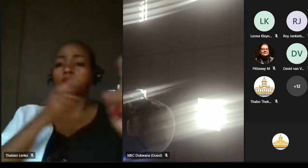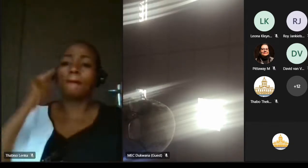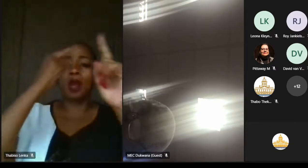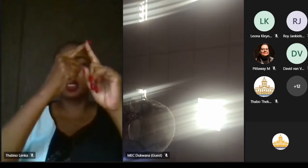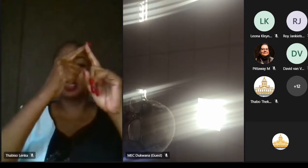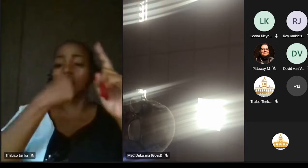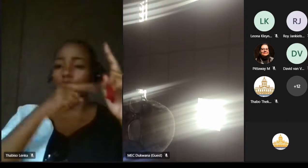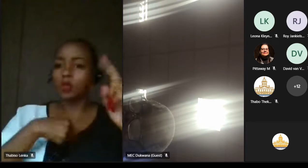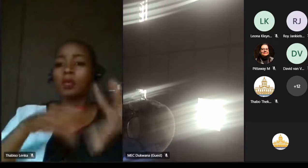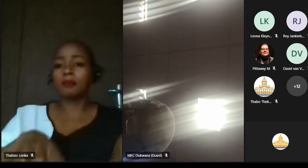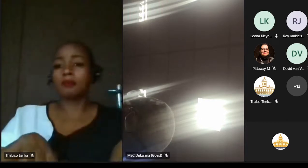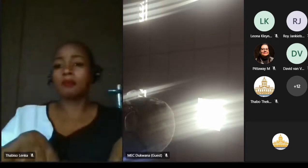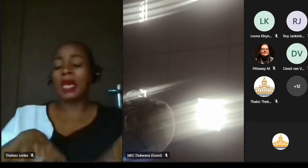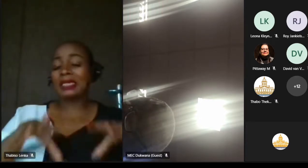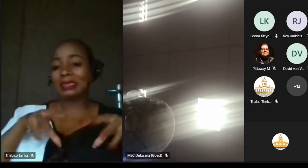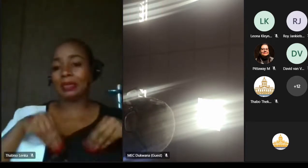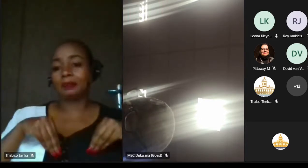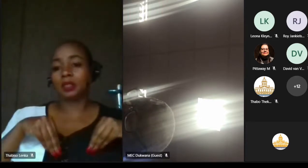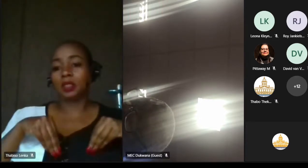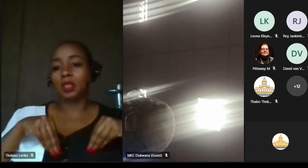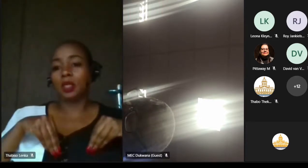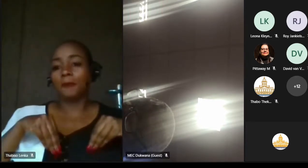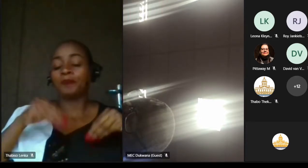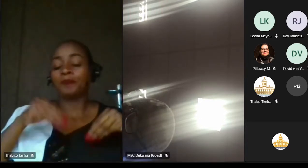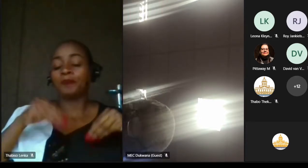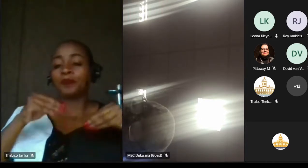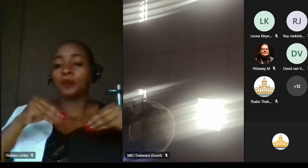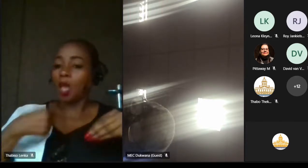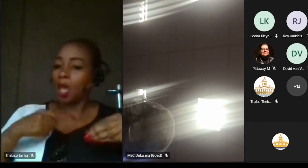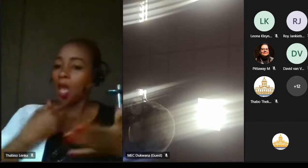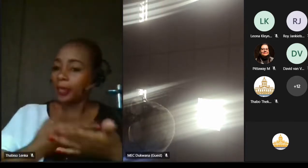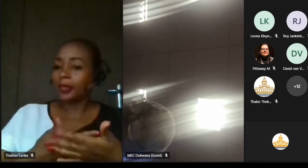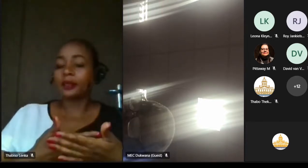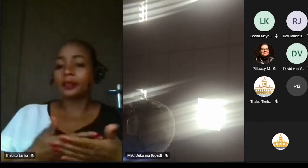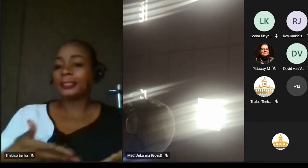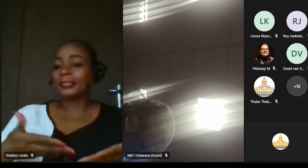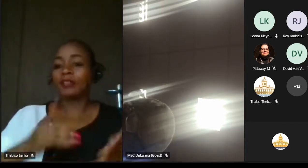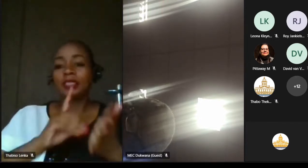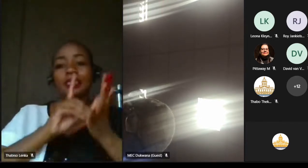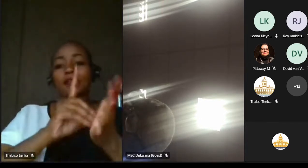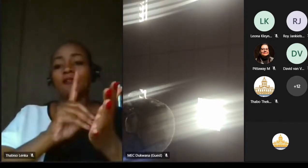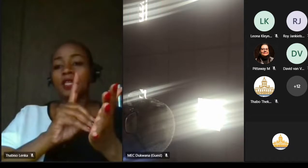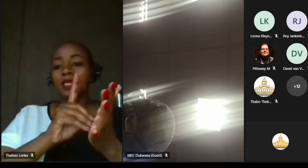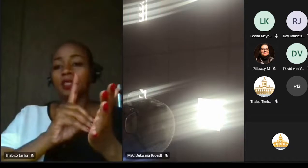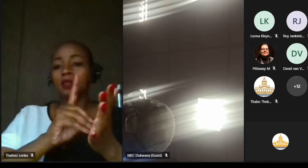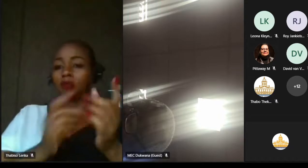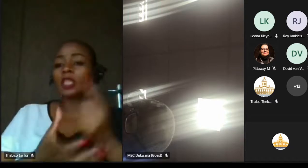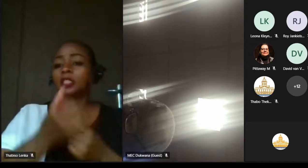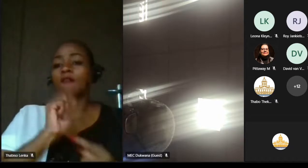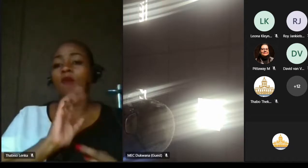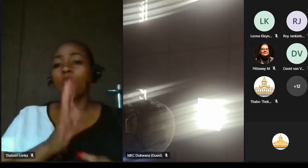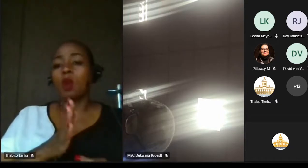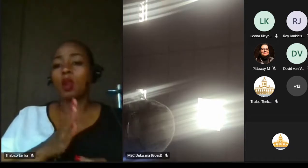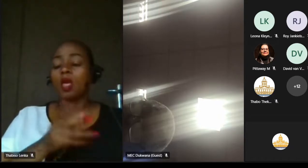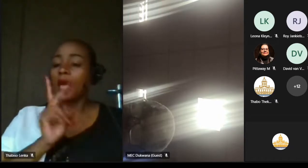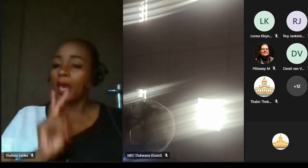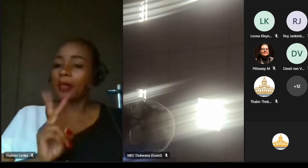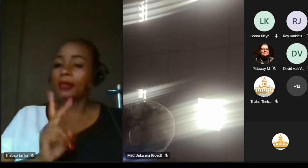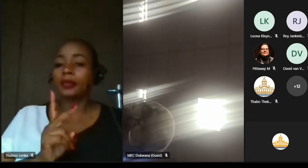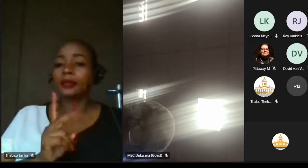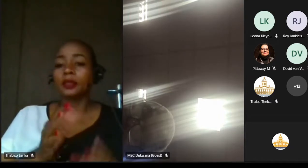the pledge we made to our citizens. We're determined to improve service delivery, accountability, as well as to build